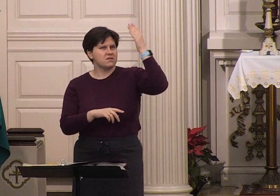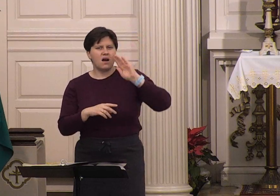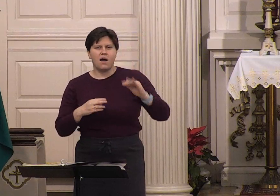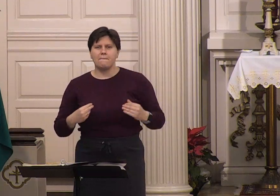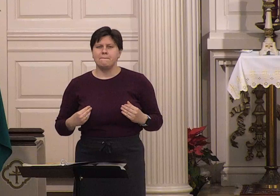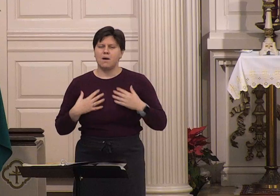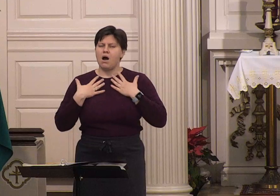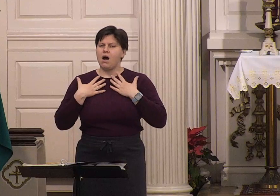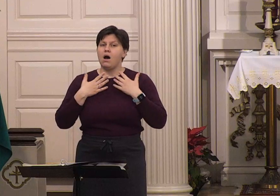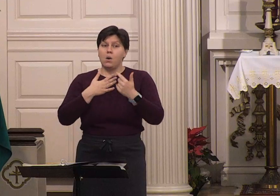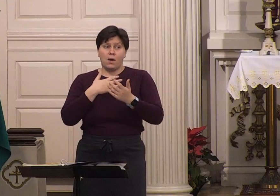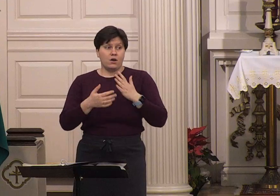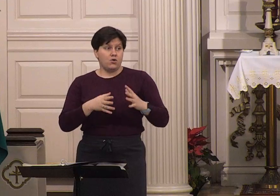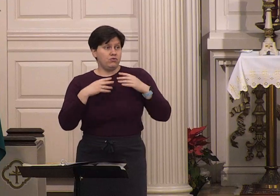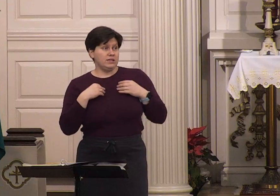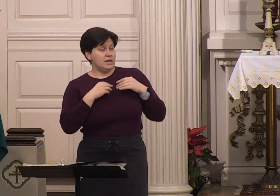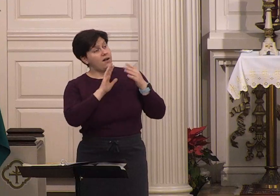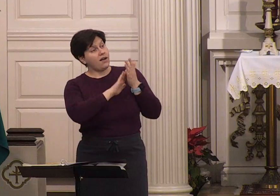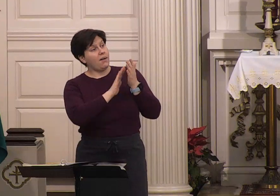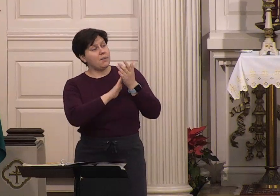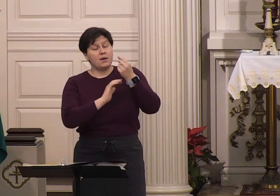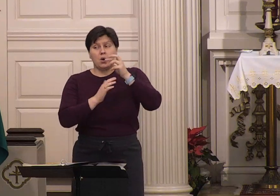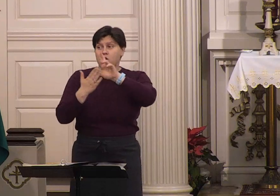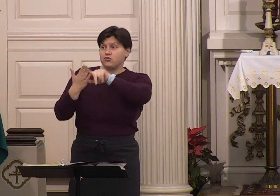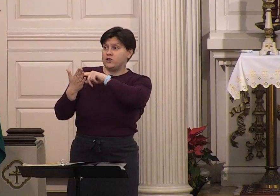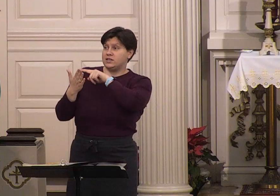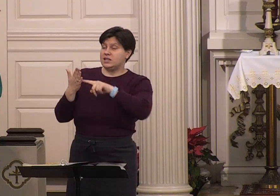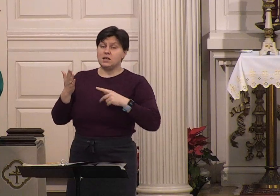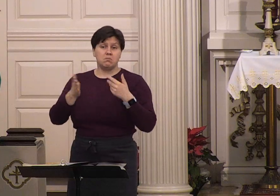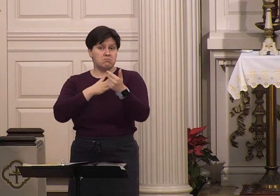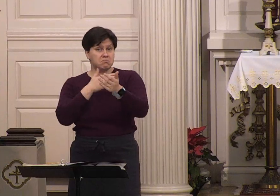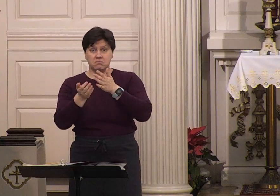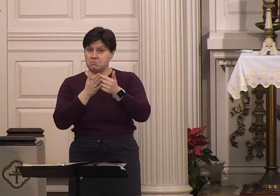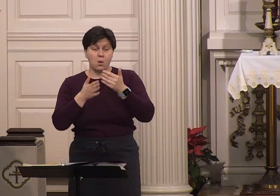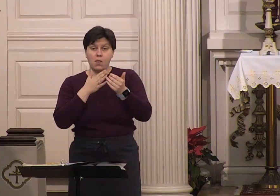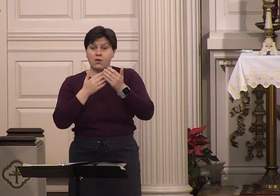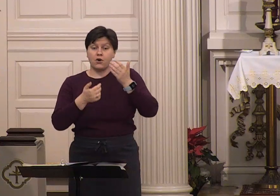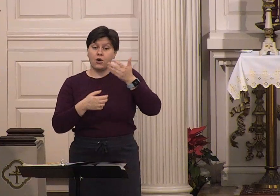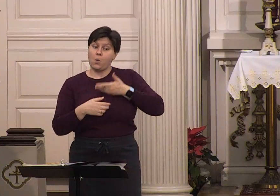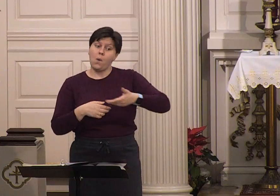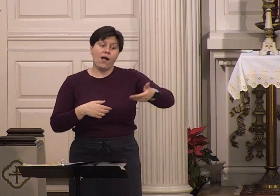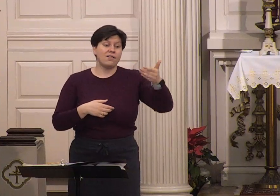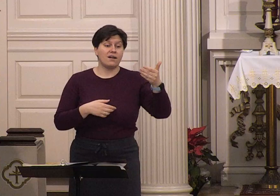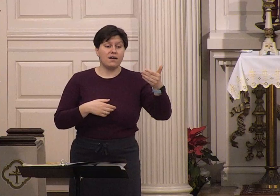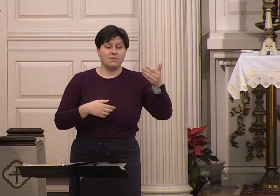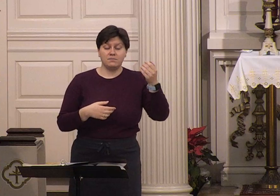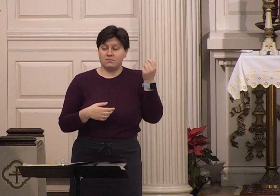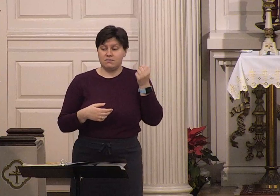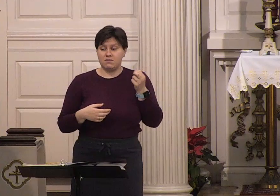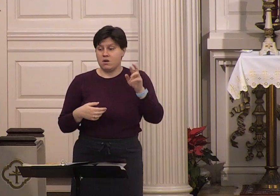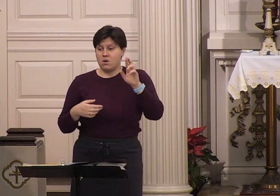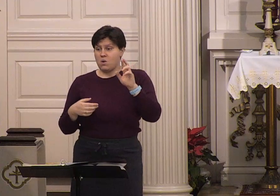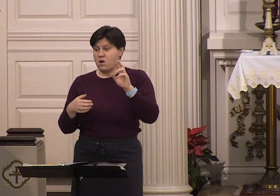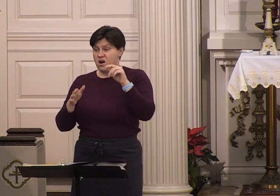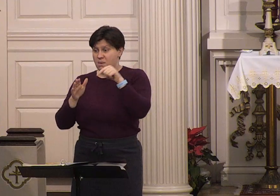complimented or criticized, whether they're being welcomed into people's homes or